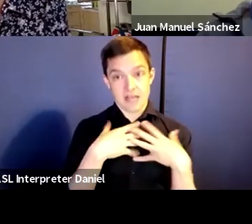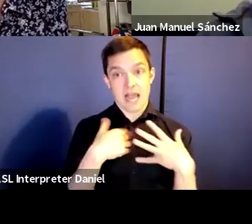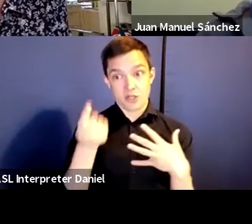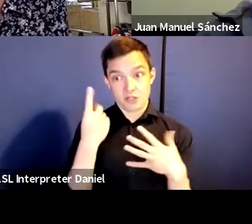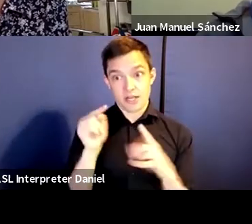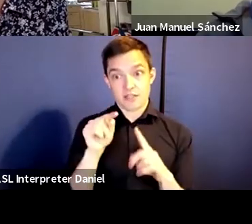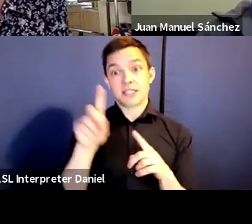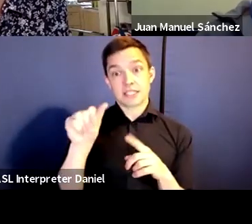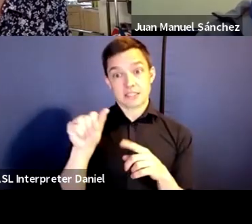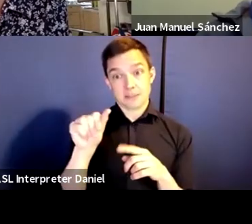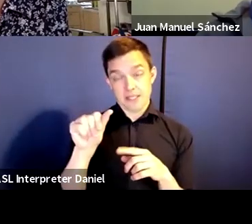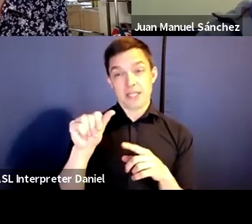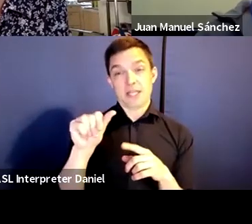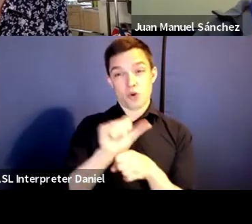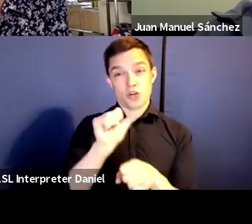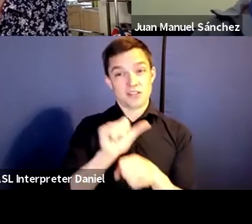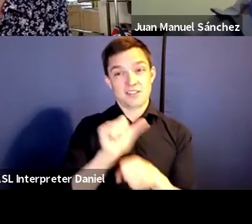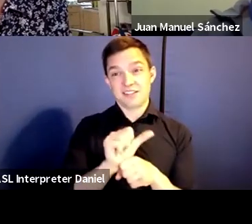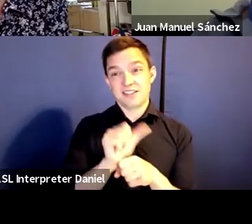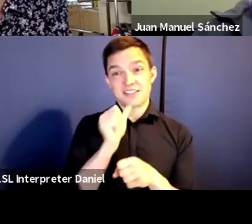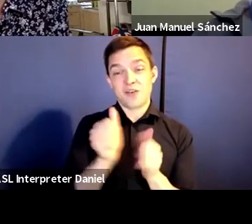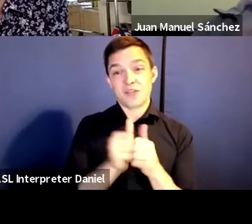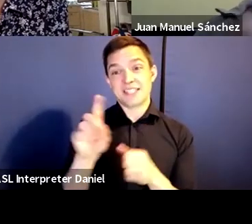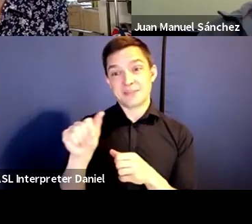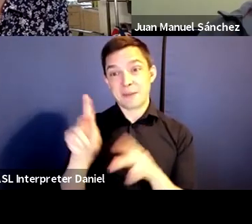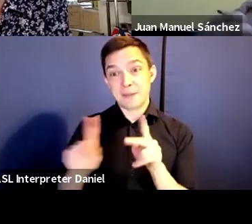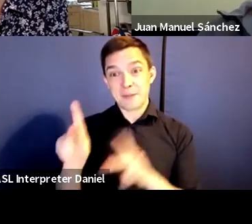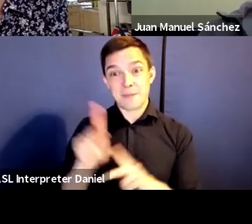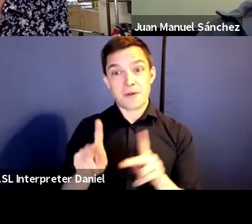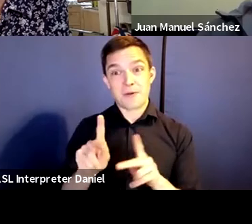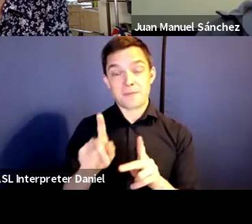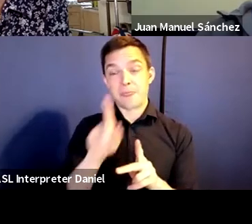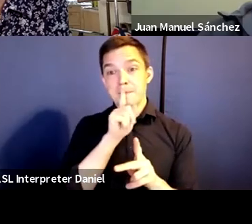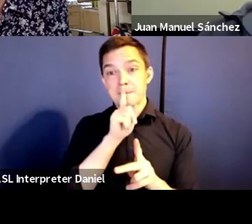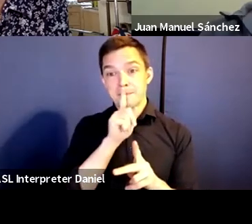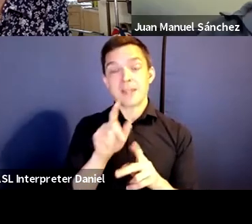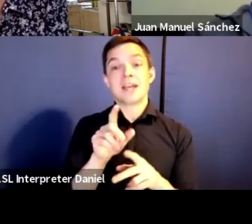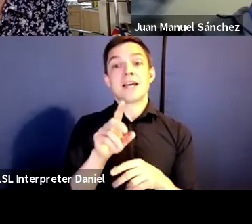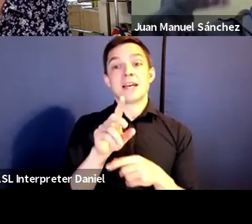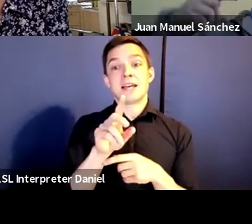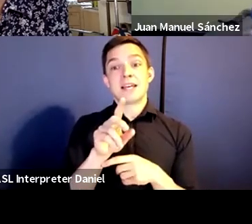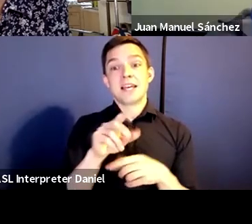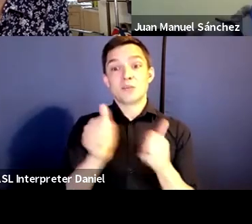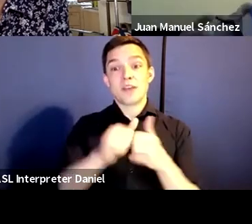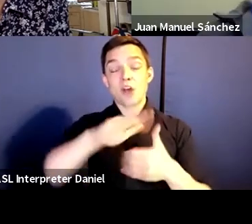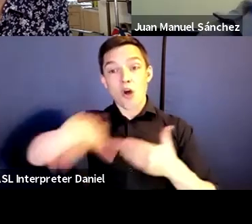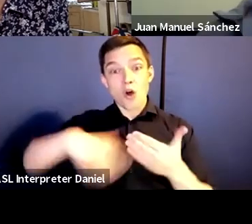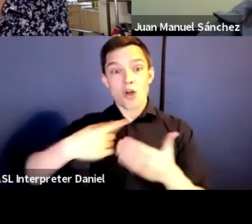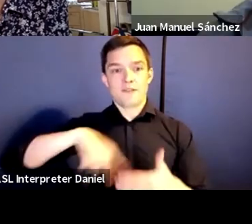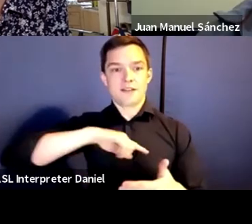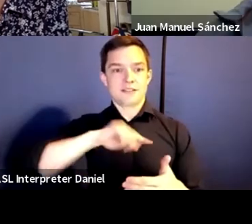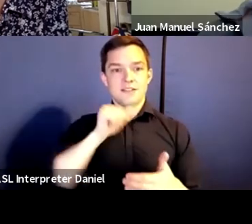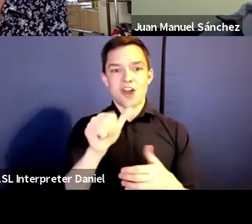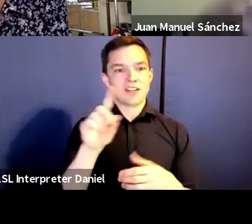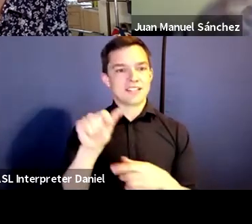the disability work is not with the disability people or with the disabled people, is with all of us, the non-disabled